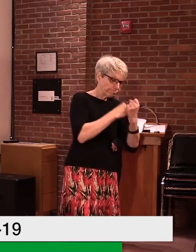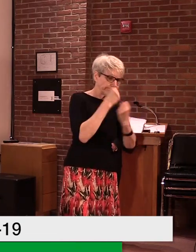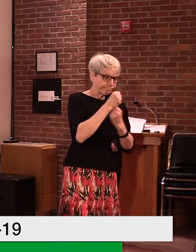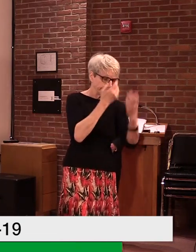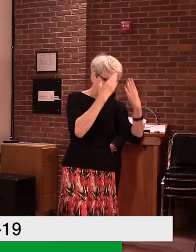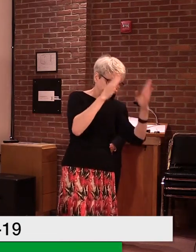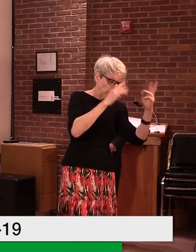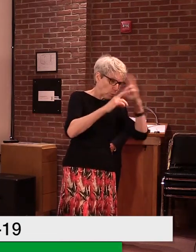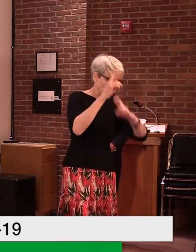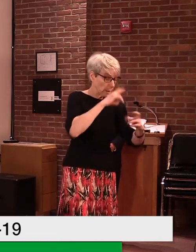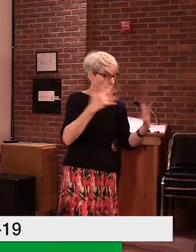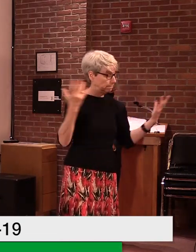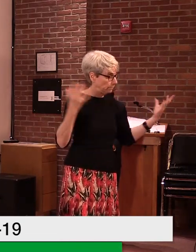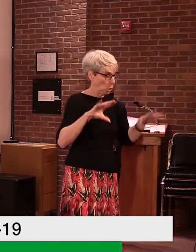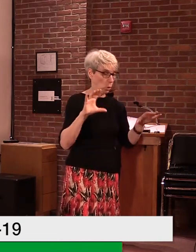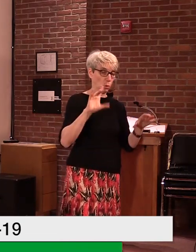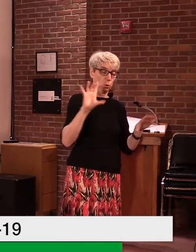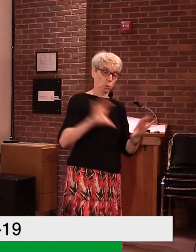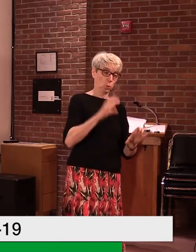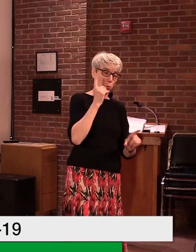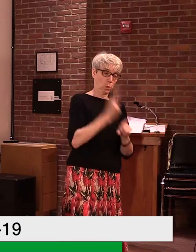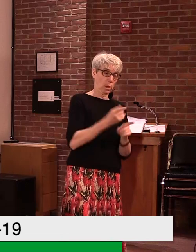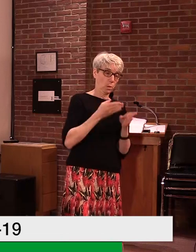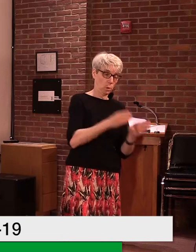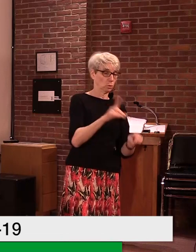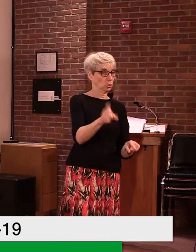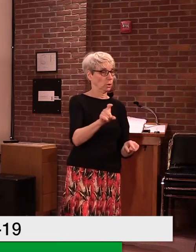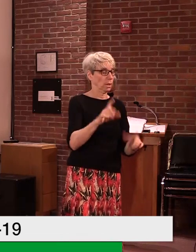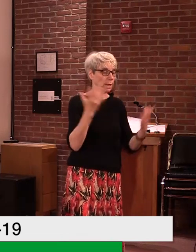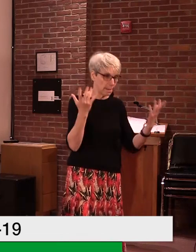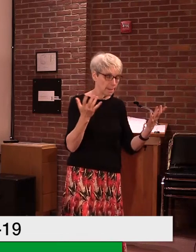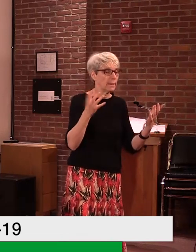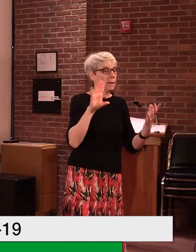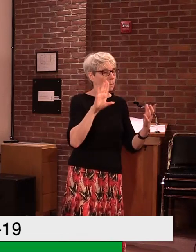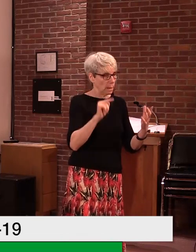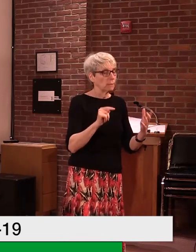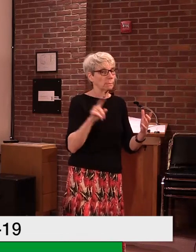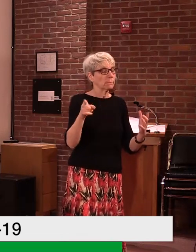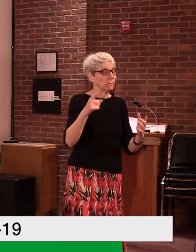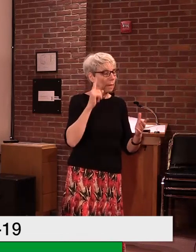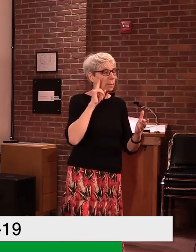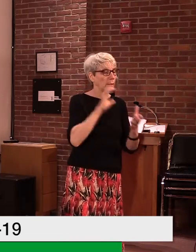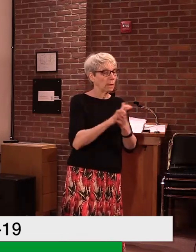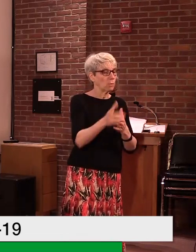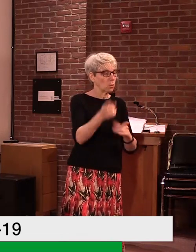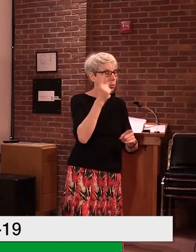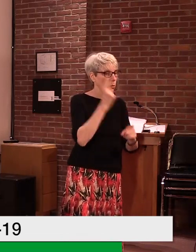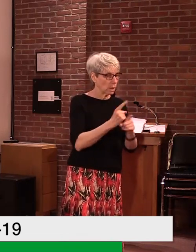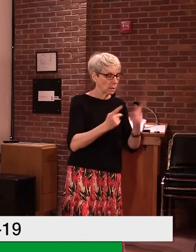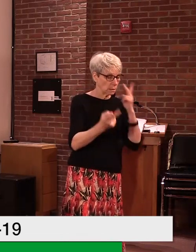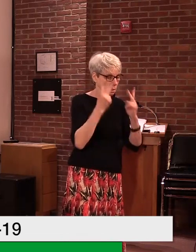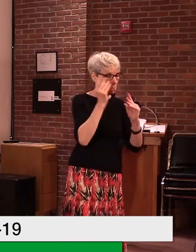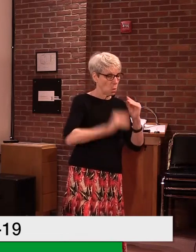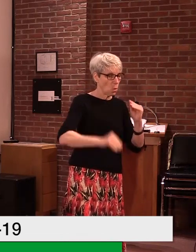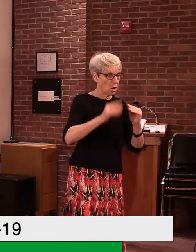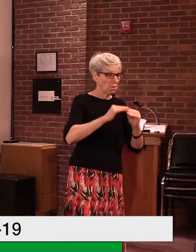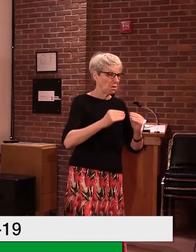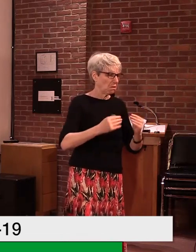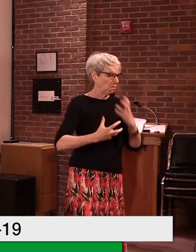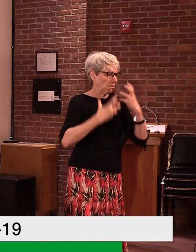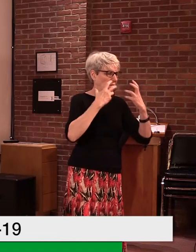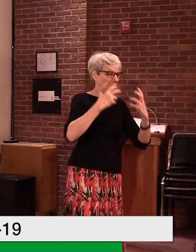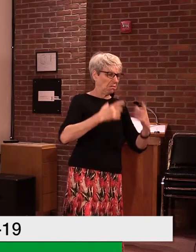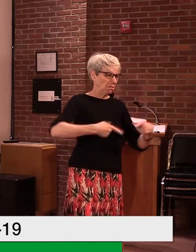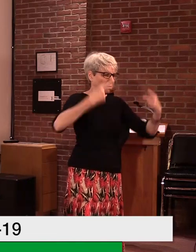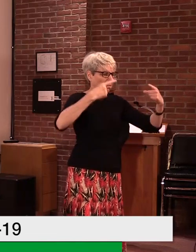right thing. But at the same time, I believe that we are seeing more, again, volatility in